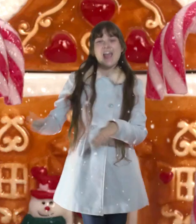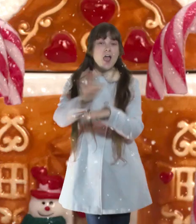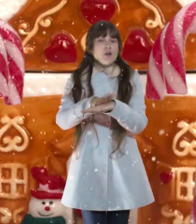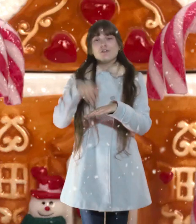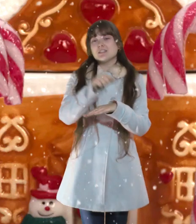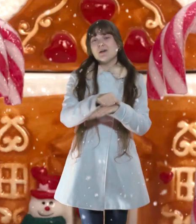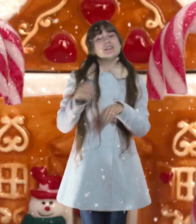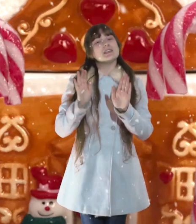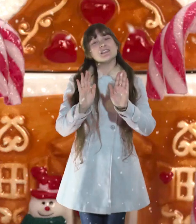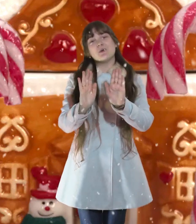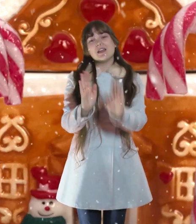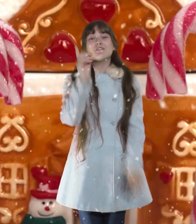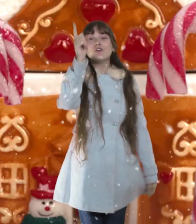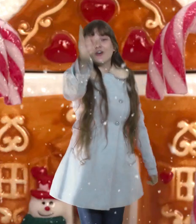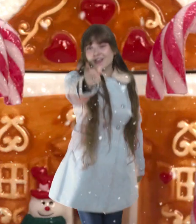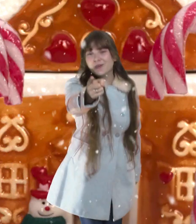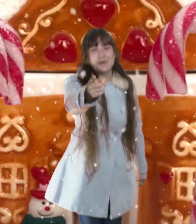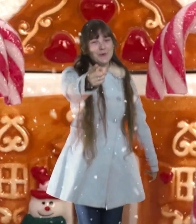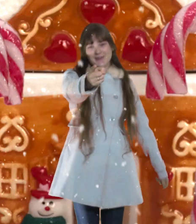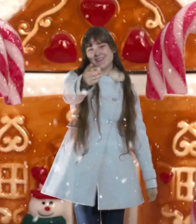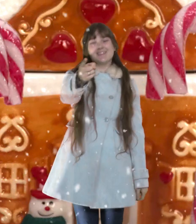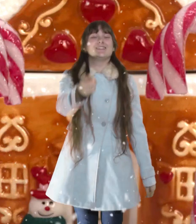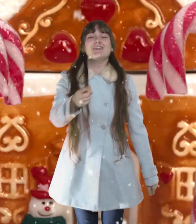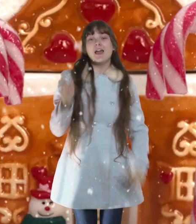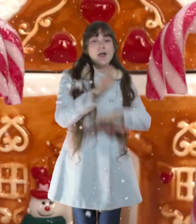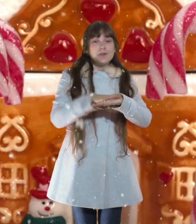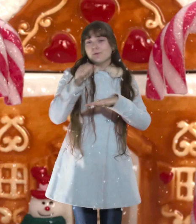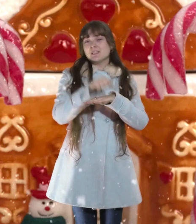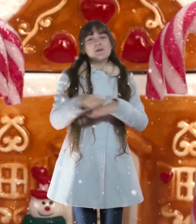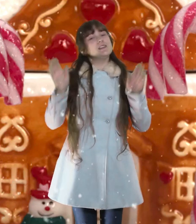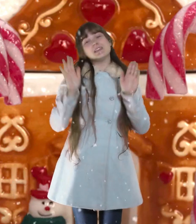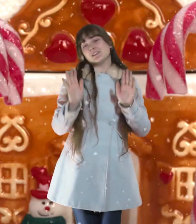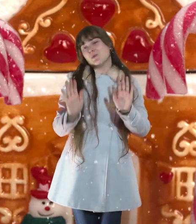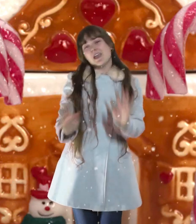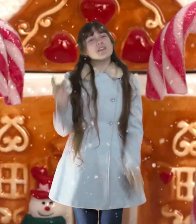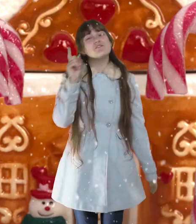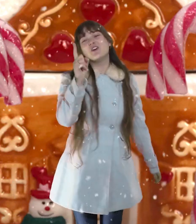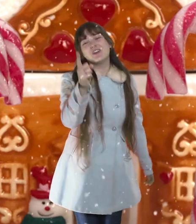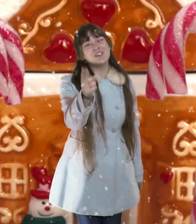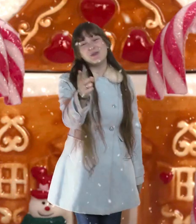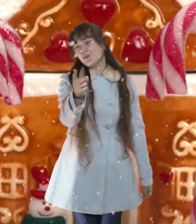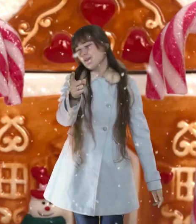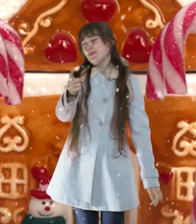Christmas is waiting for you. Christmas is waiting for you.